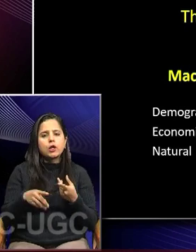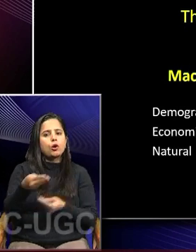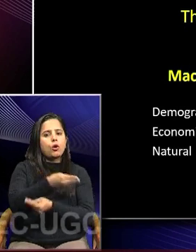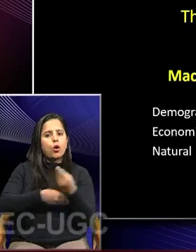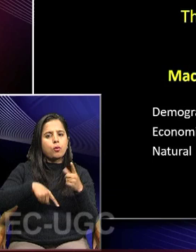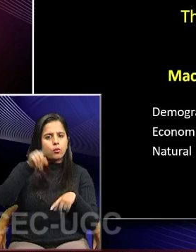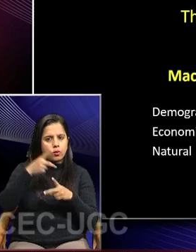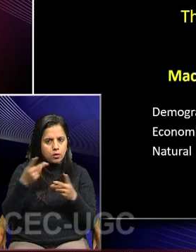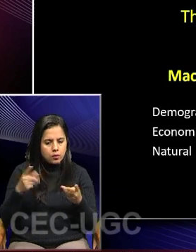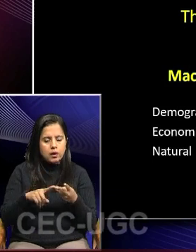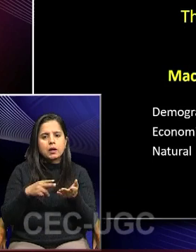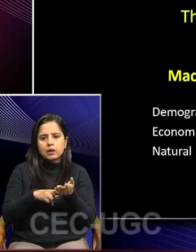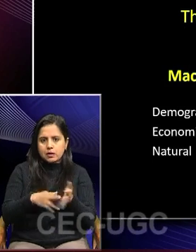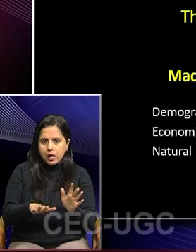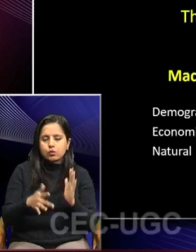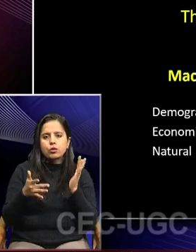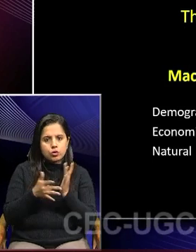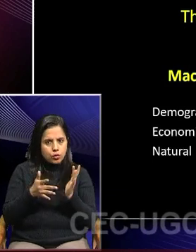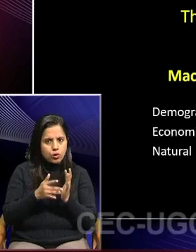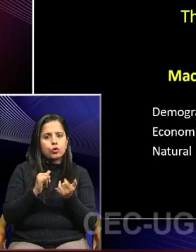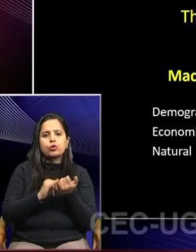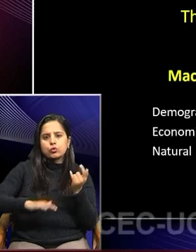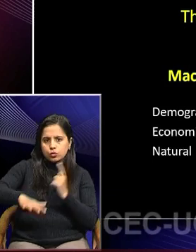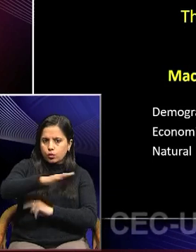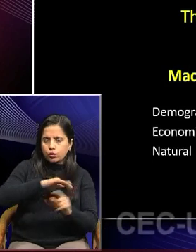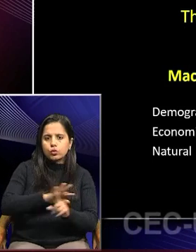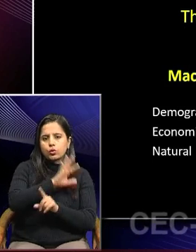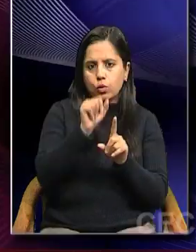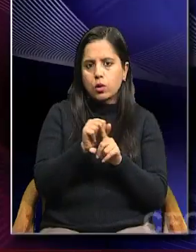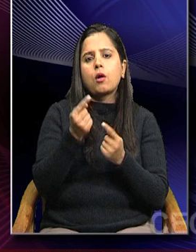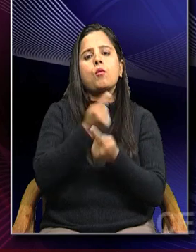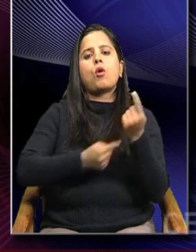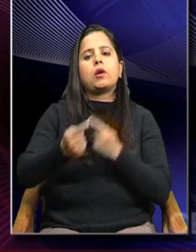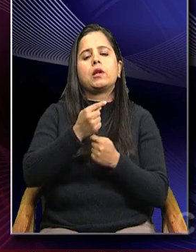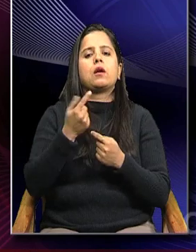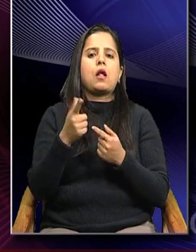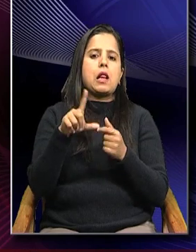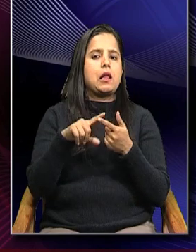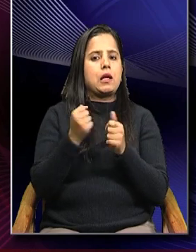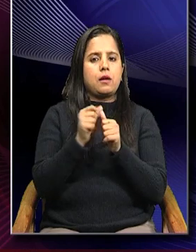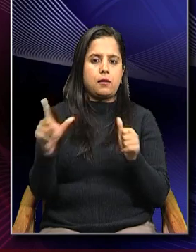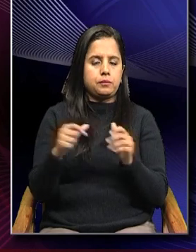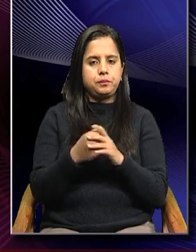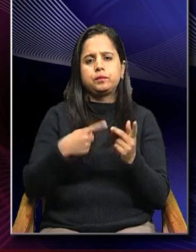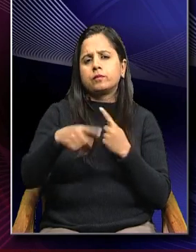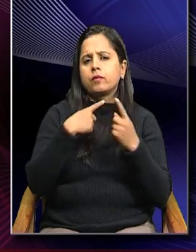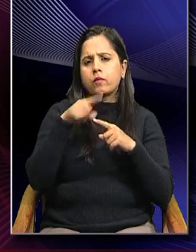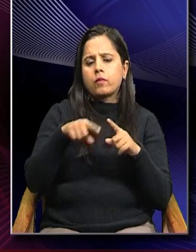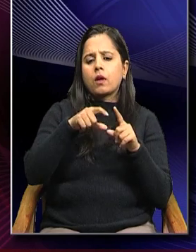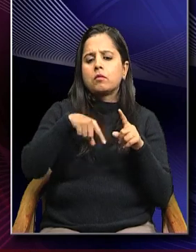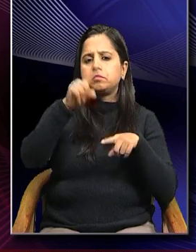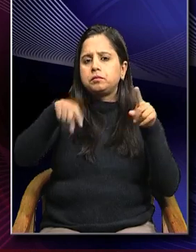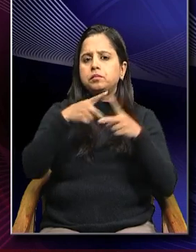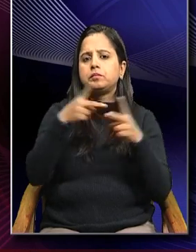component, natural, technological, socio cultural and political legal. So, let us start with demographic